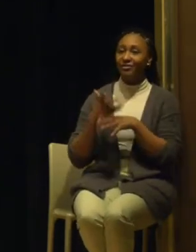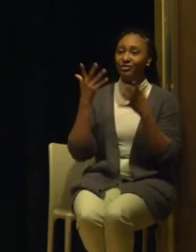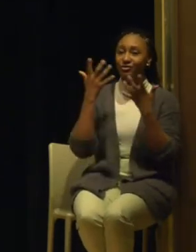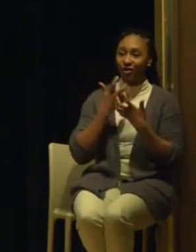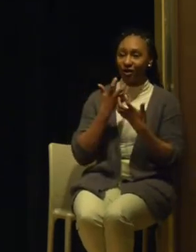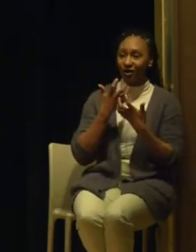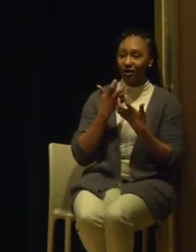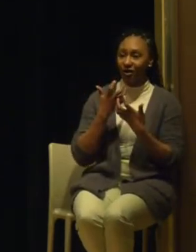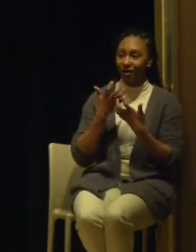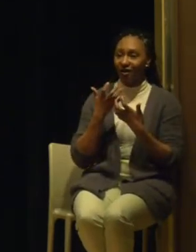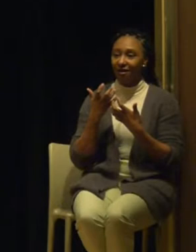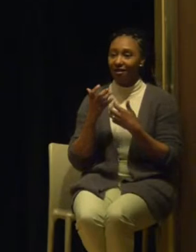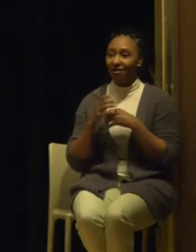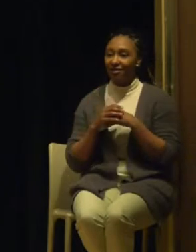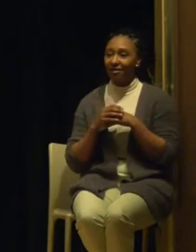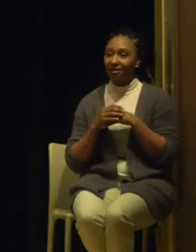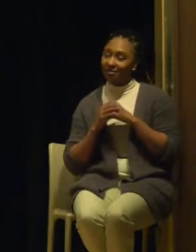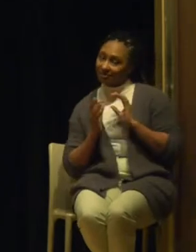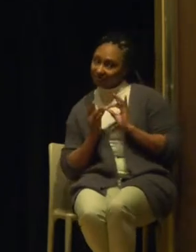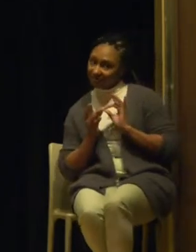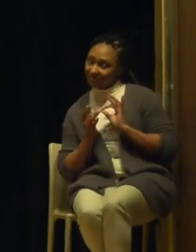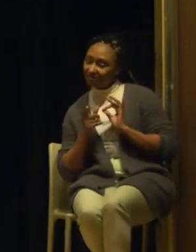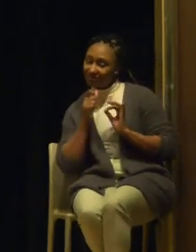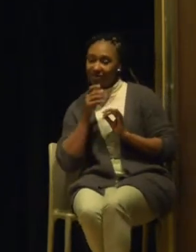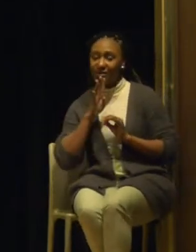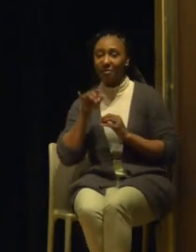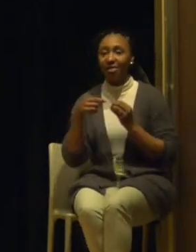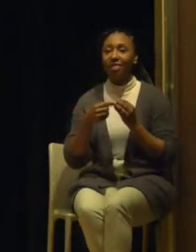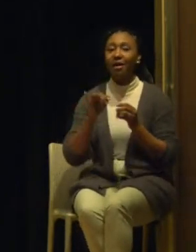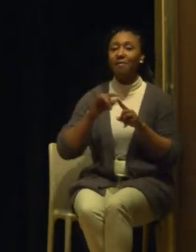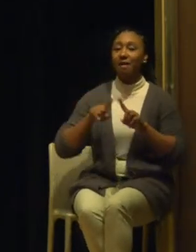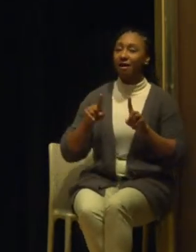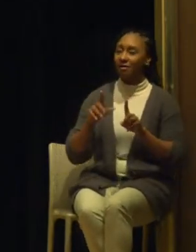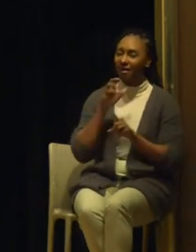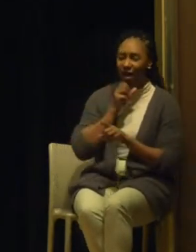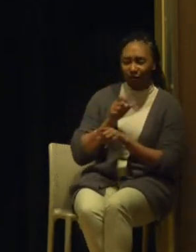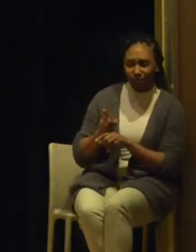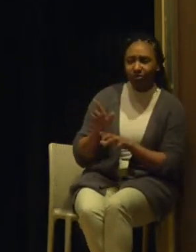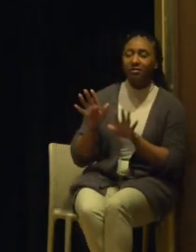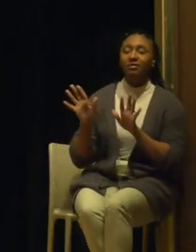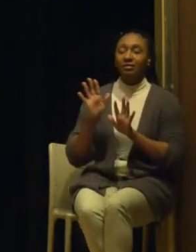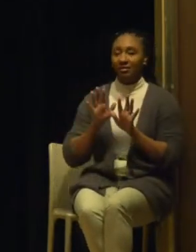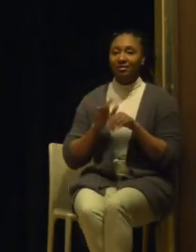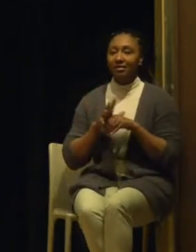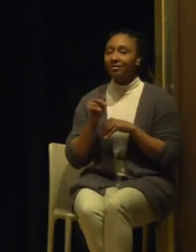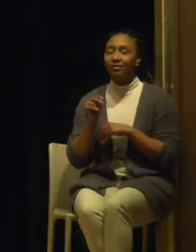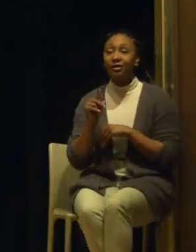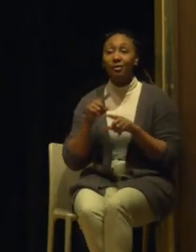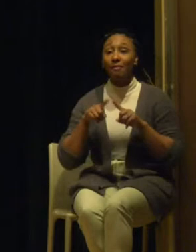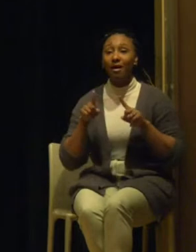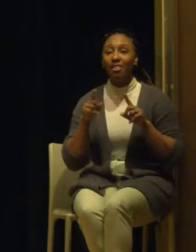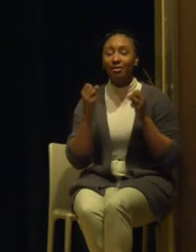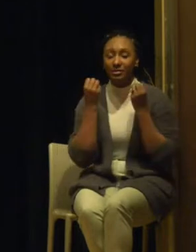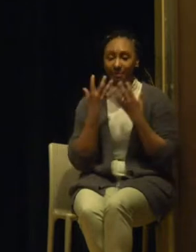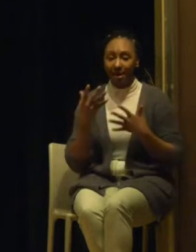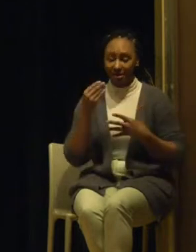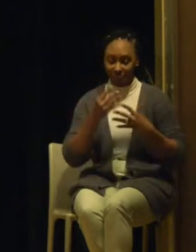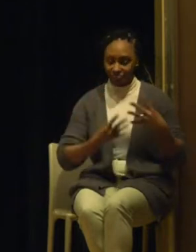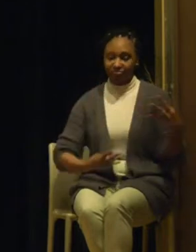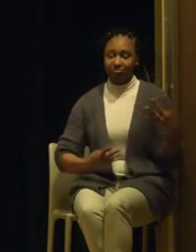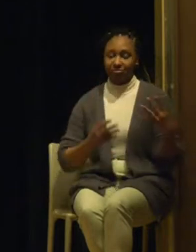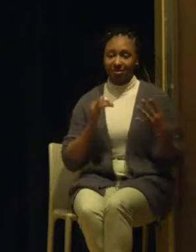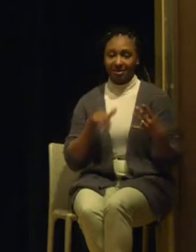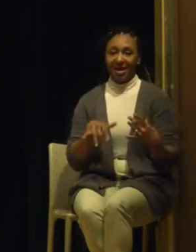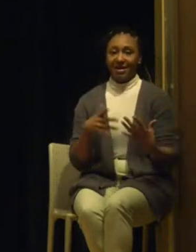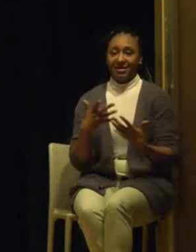We're not talking about Uncut, are we? I was a little bit older when it came to Uncut, but but I just feel like there were so many things that really shaped